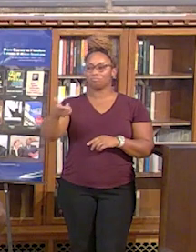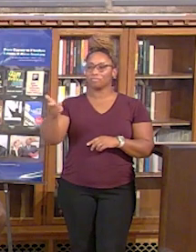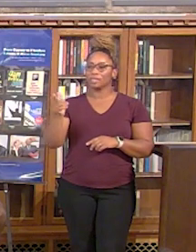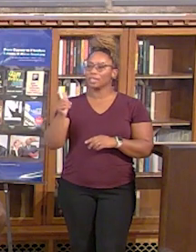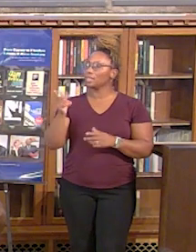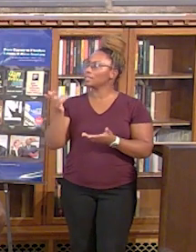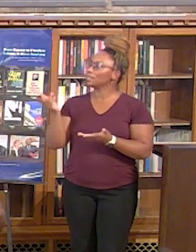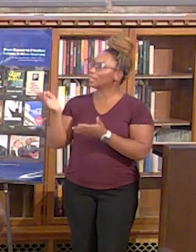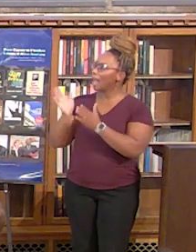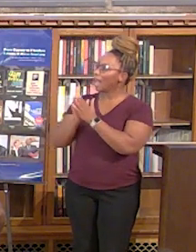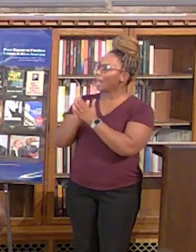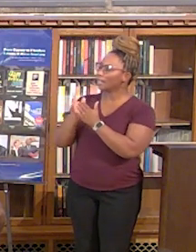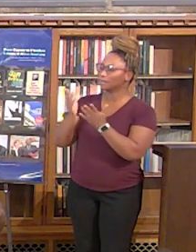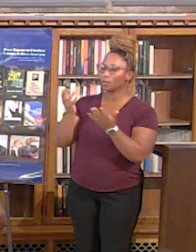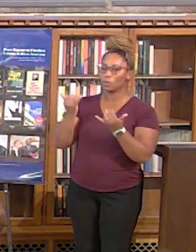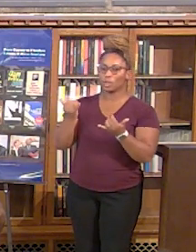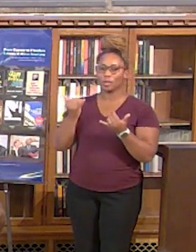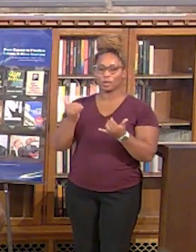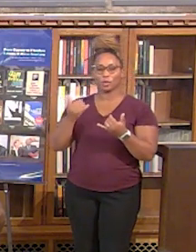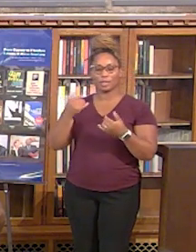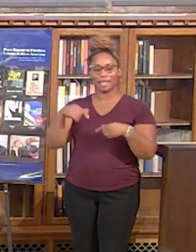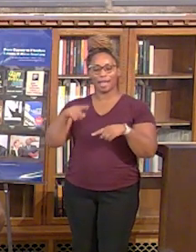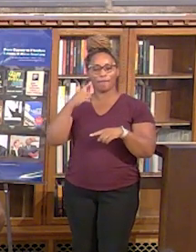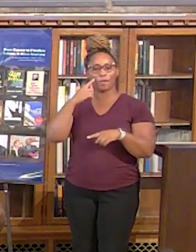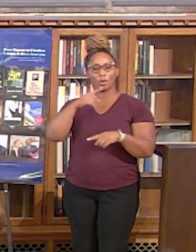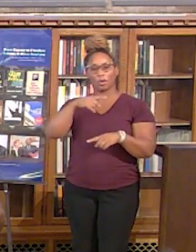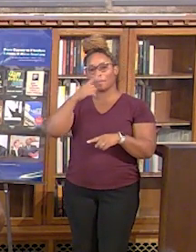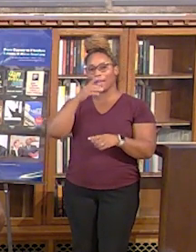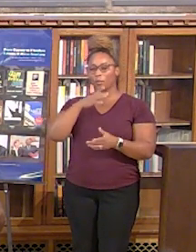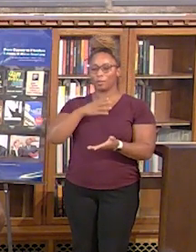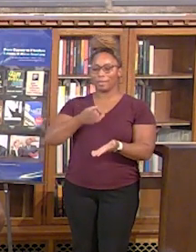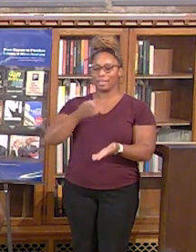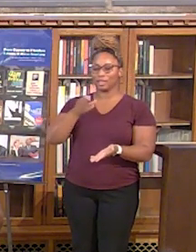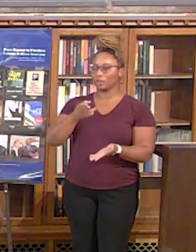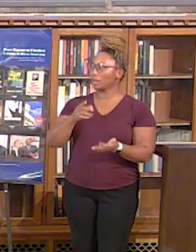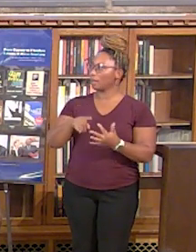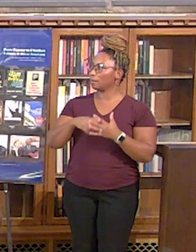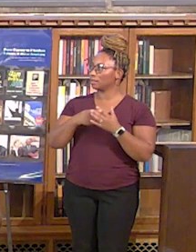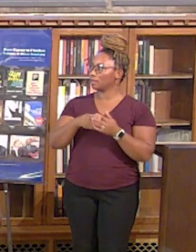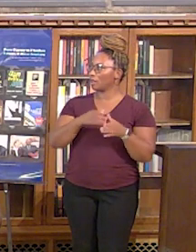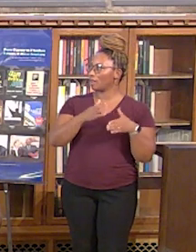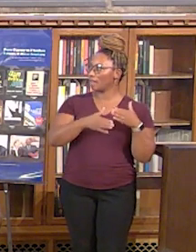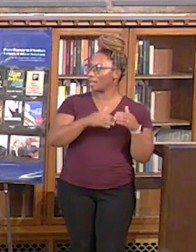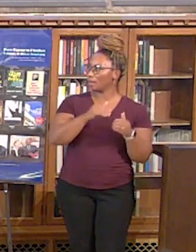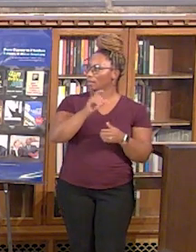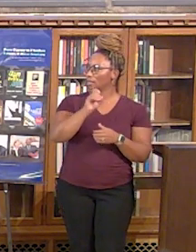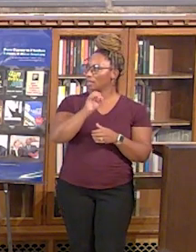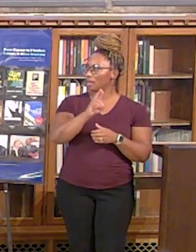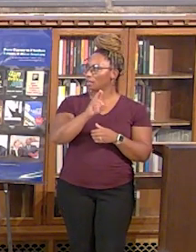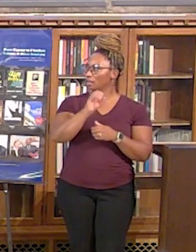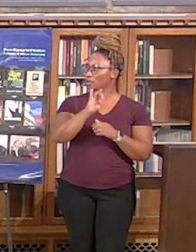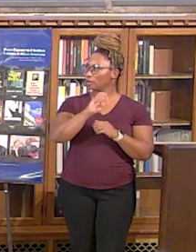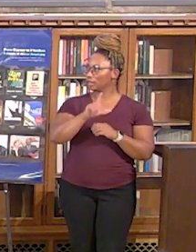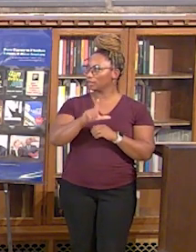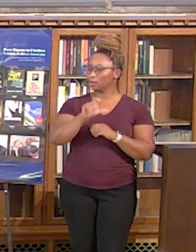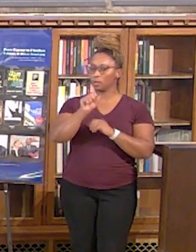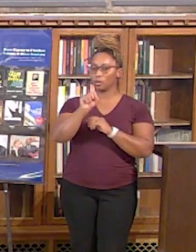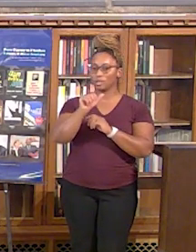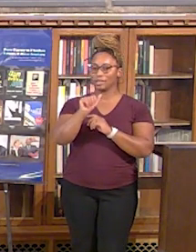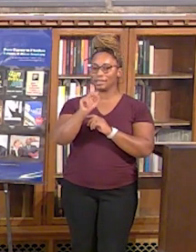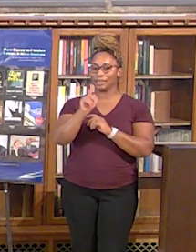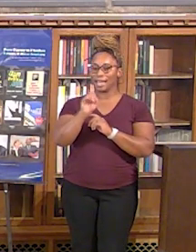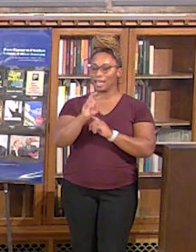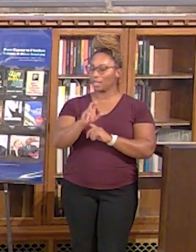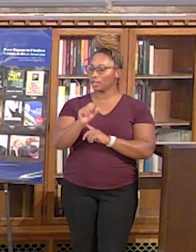what's being done now in history so I'm going to start on the end with Dr Crystal Sanders